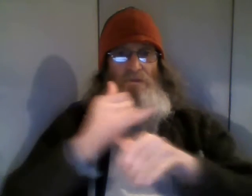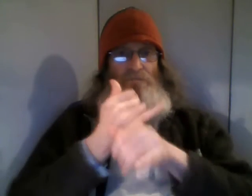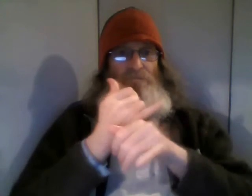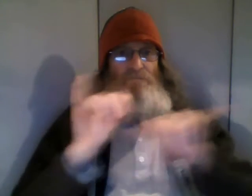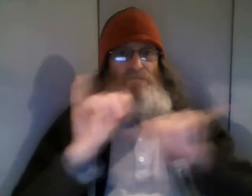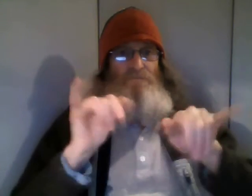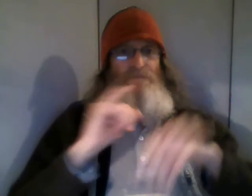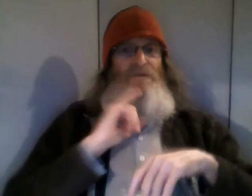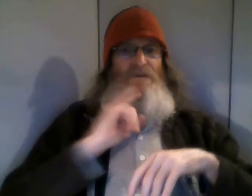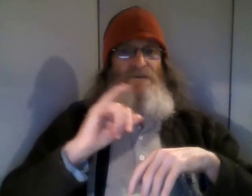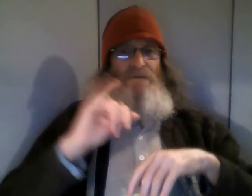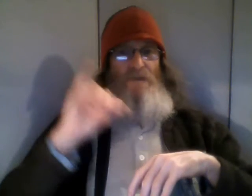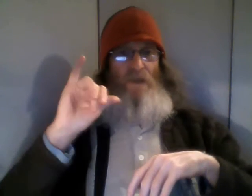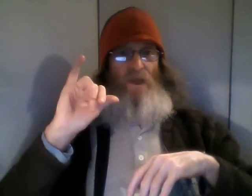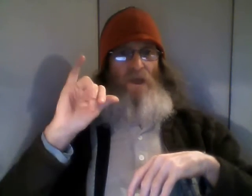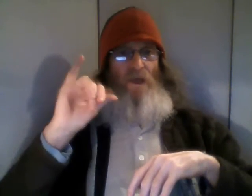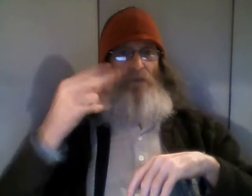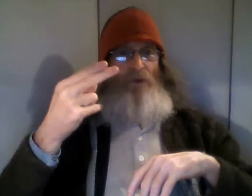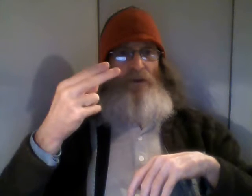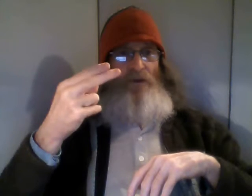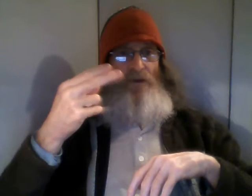to your patients, and you won't have much of a life yourself.